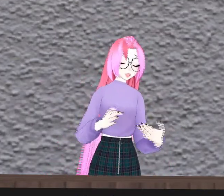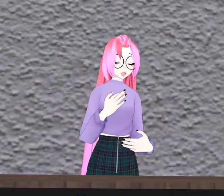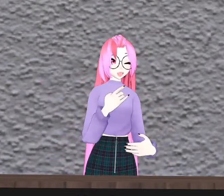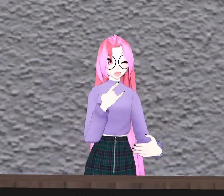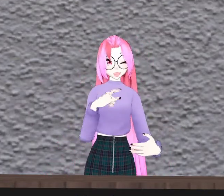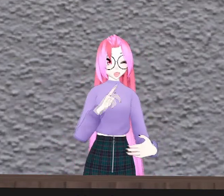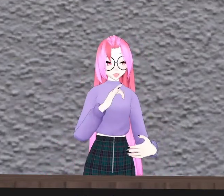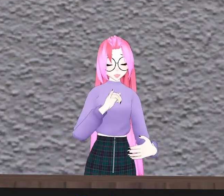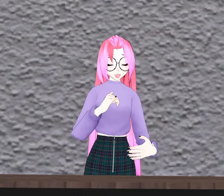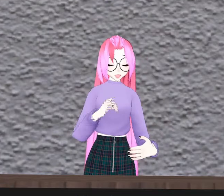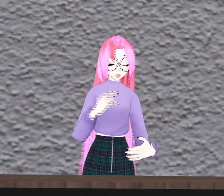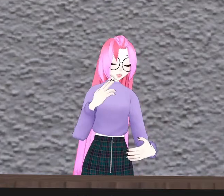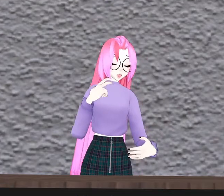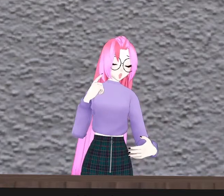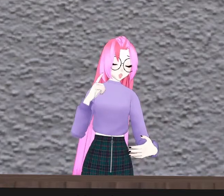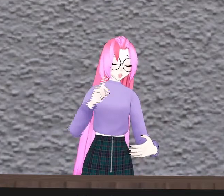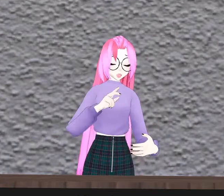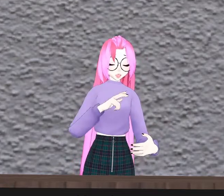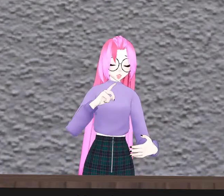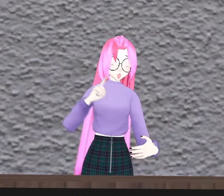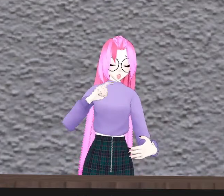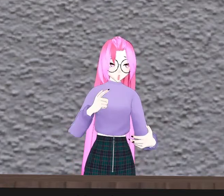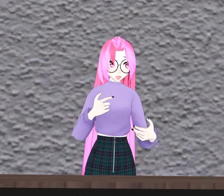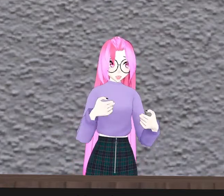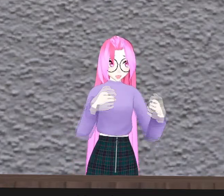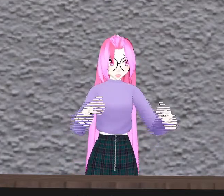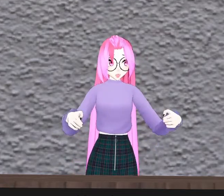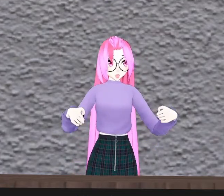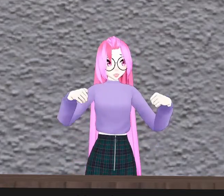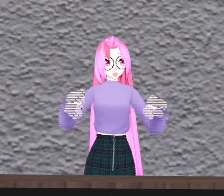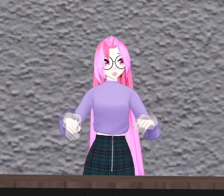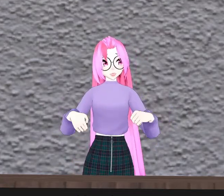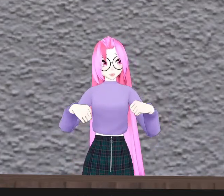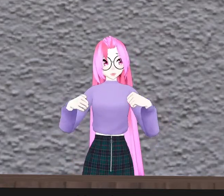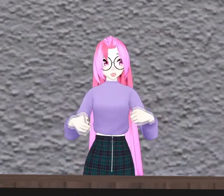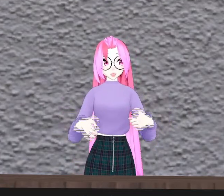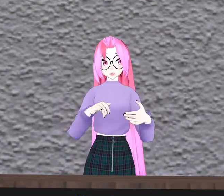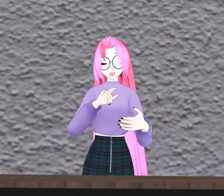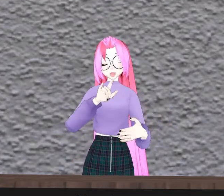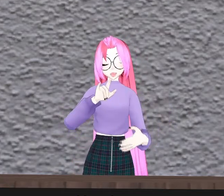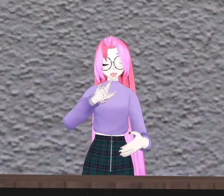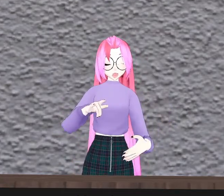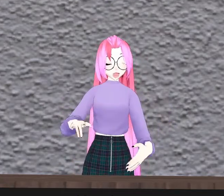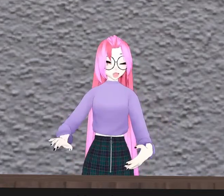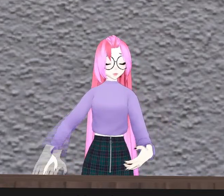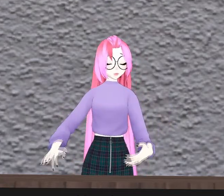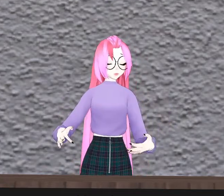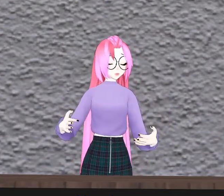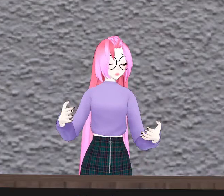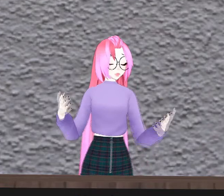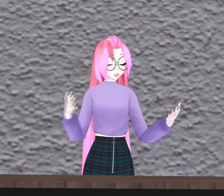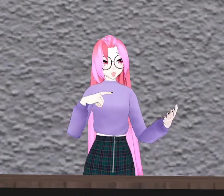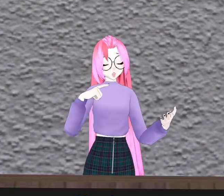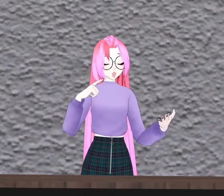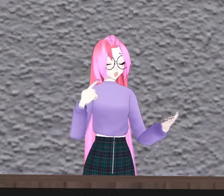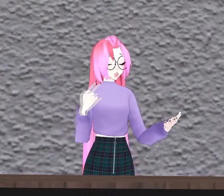that sounds silly, but you hear all these stories about deaf people getting offered wheelchairs at an airport, and you're like, I'm deaf. I don't need